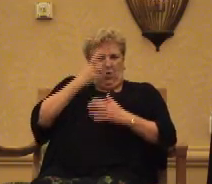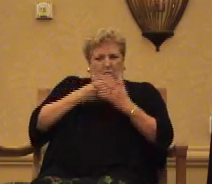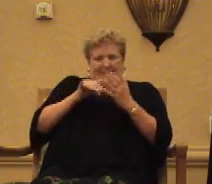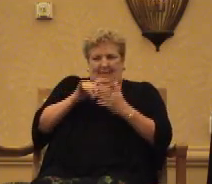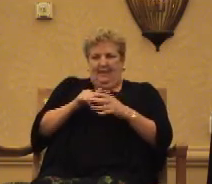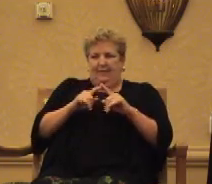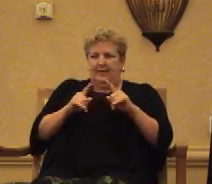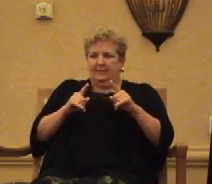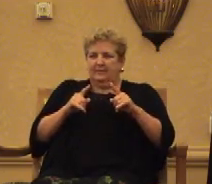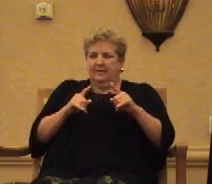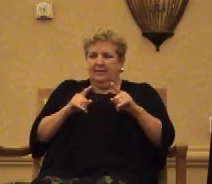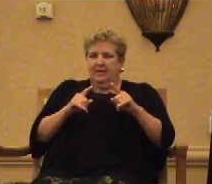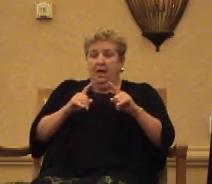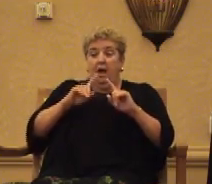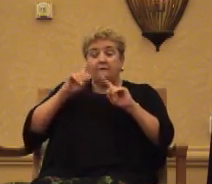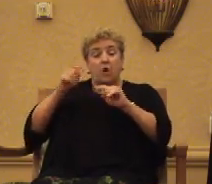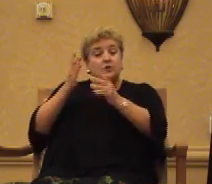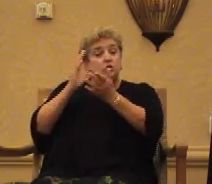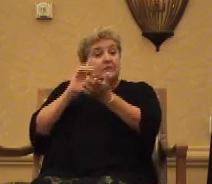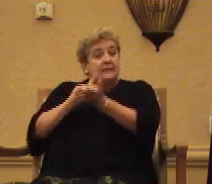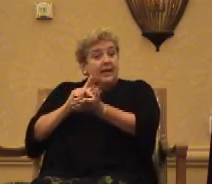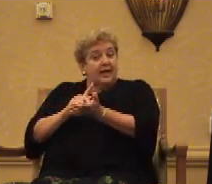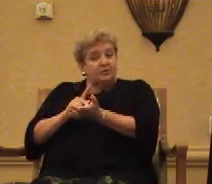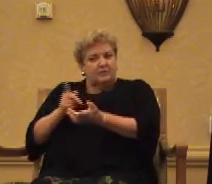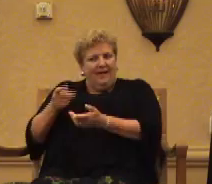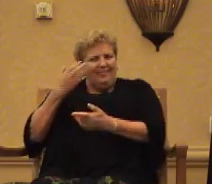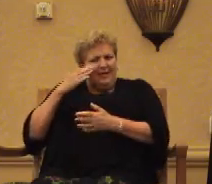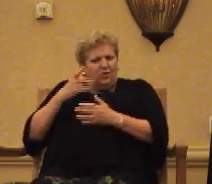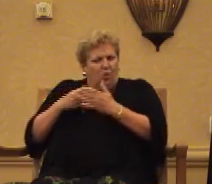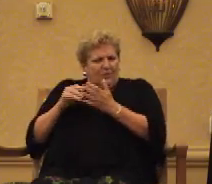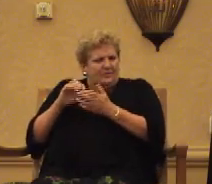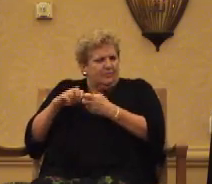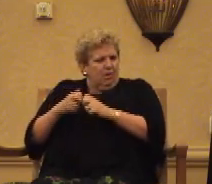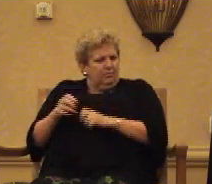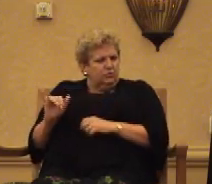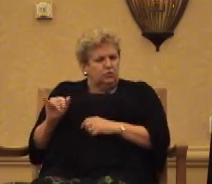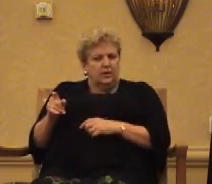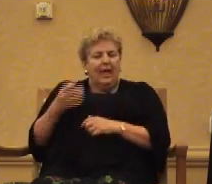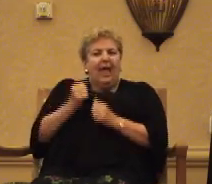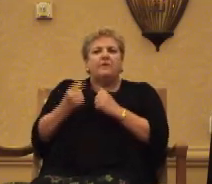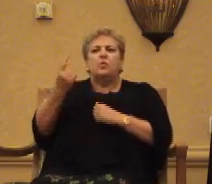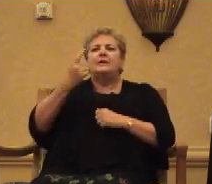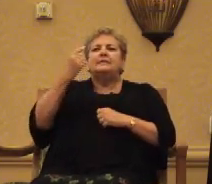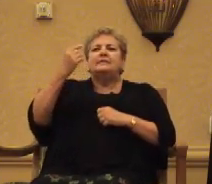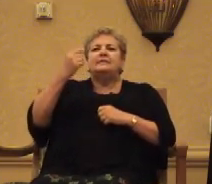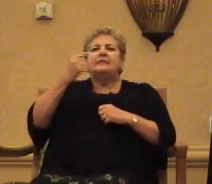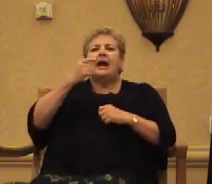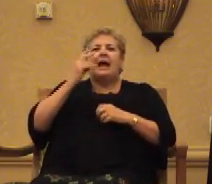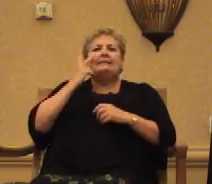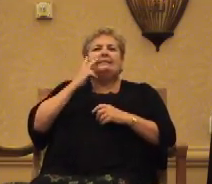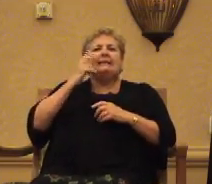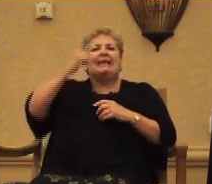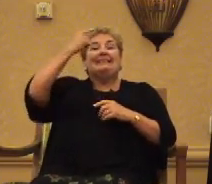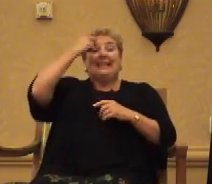I've been to the psychiatrist, and they don't seem to know what it is either. Everyone I see thinks he knows, but they don't really know.